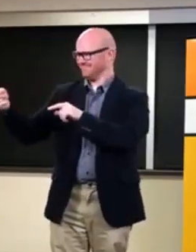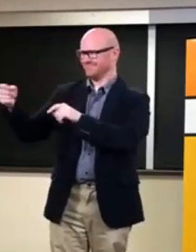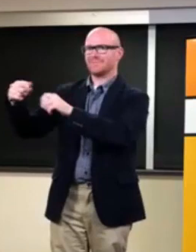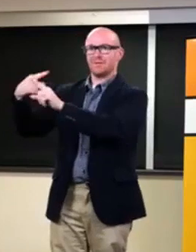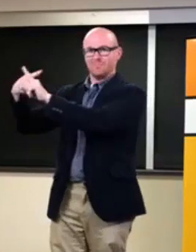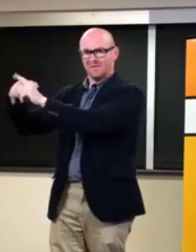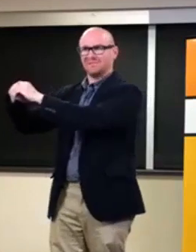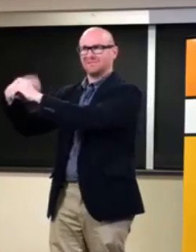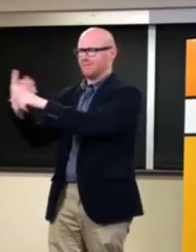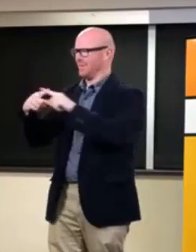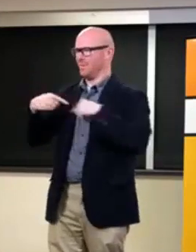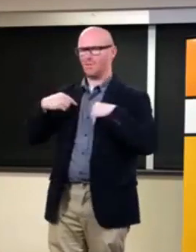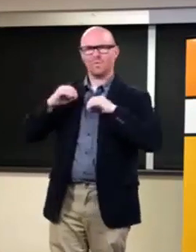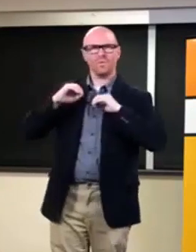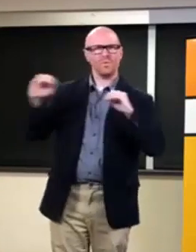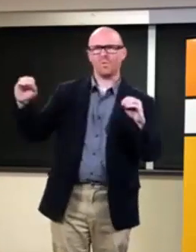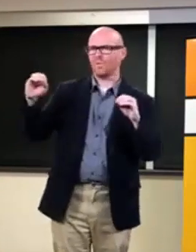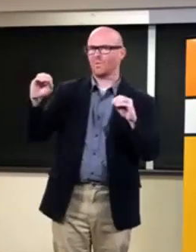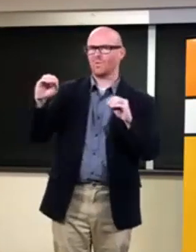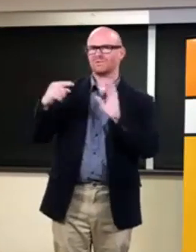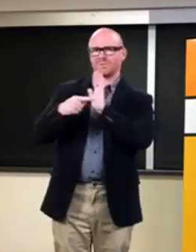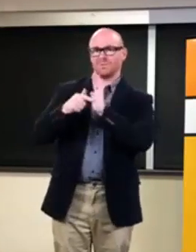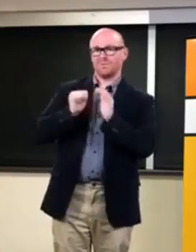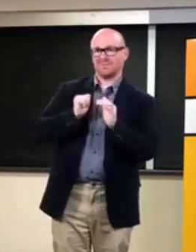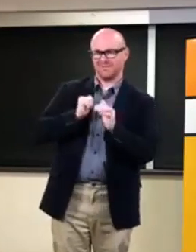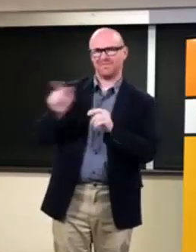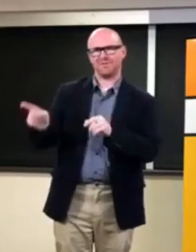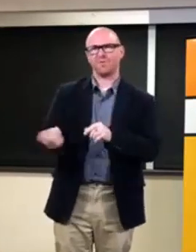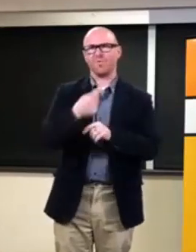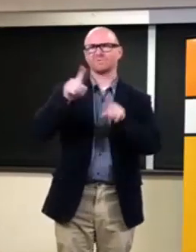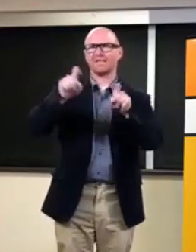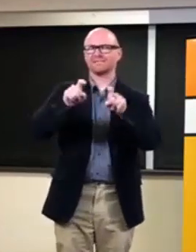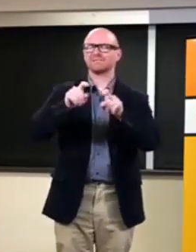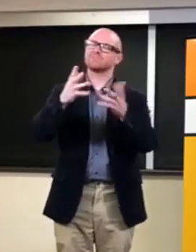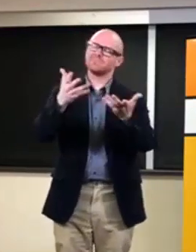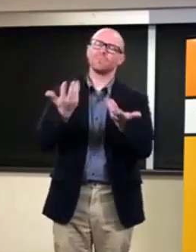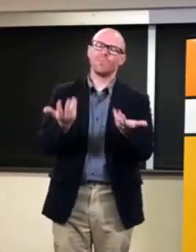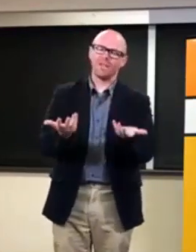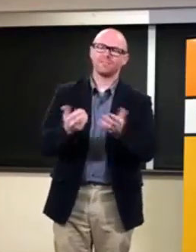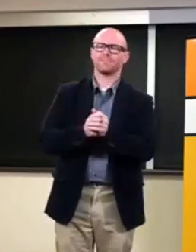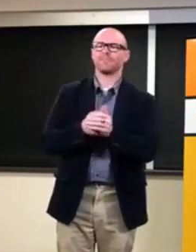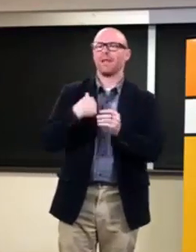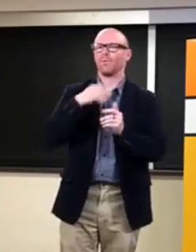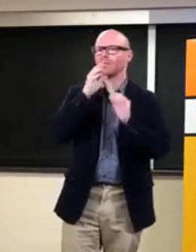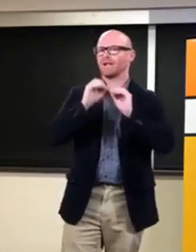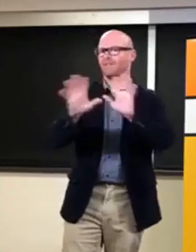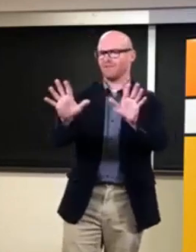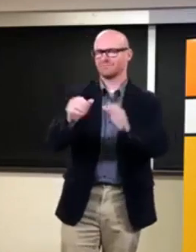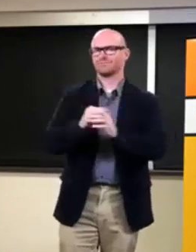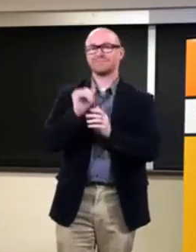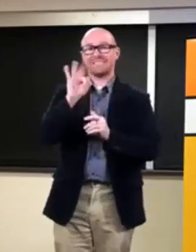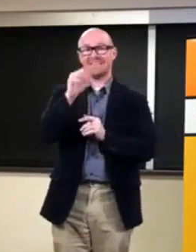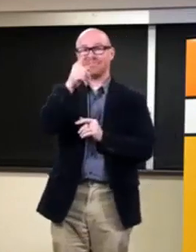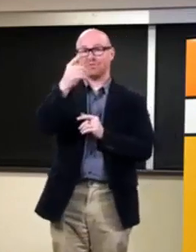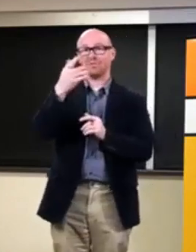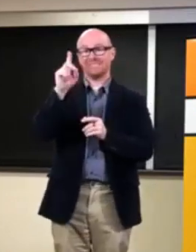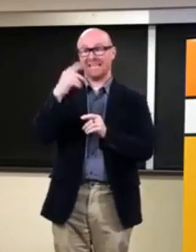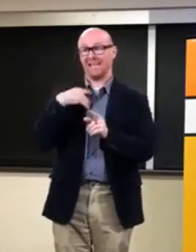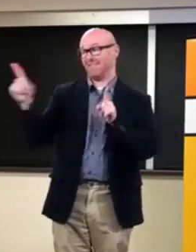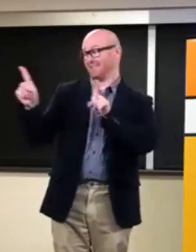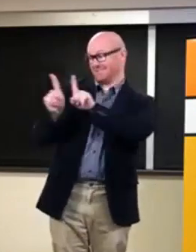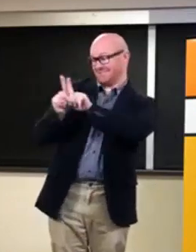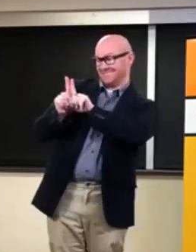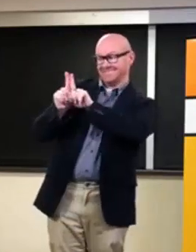have symptoms should still be tested as well. Yeah, I'll just clarify that. So we do recommend that if you've had close contact